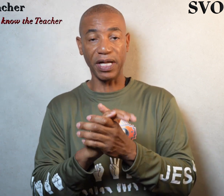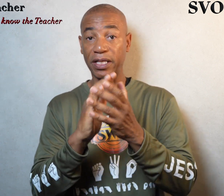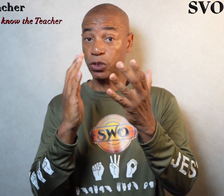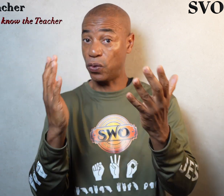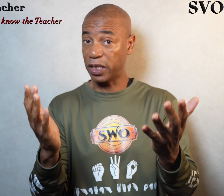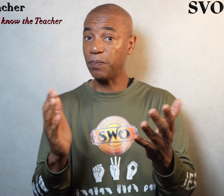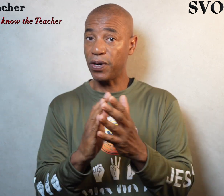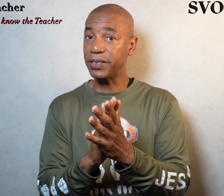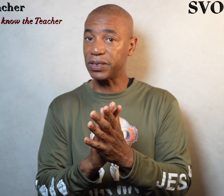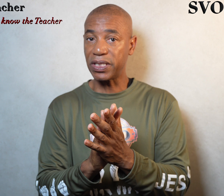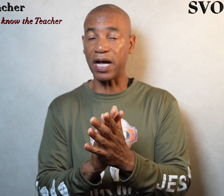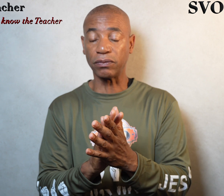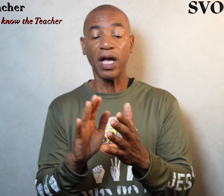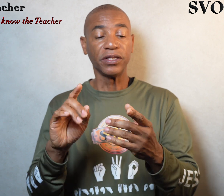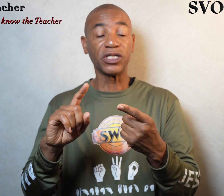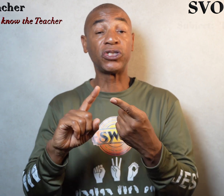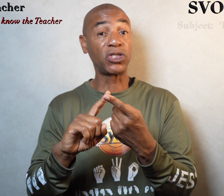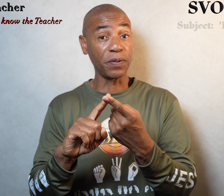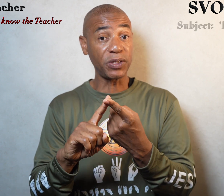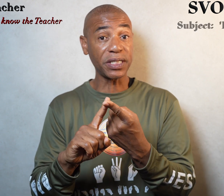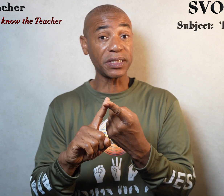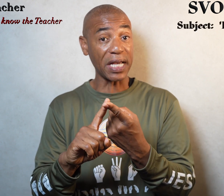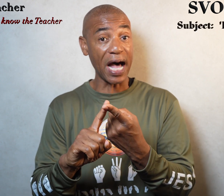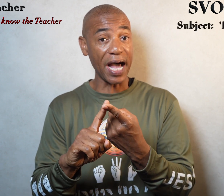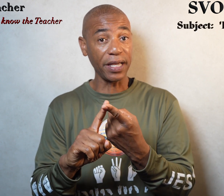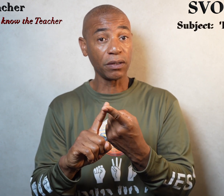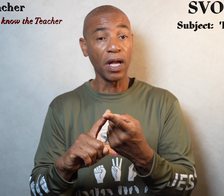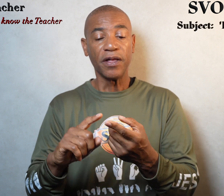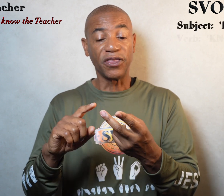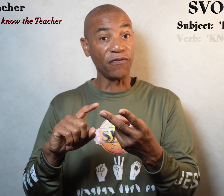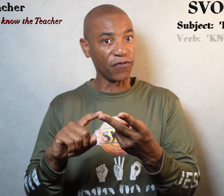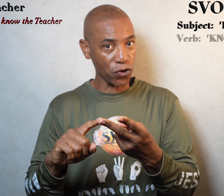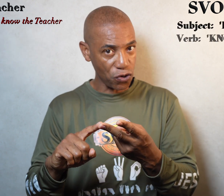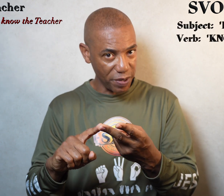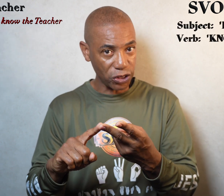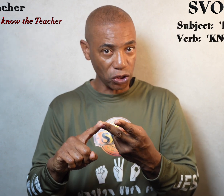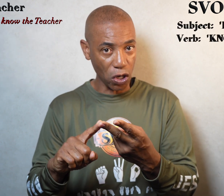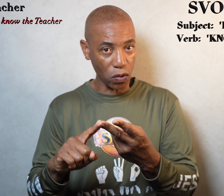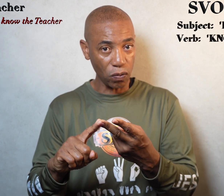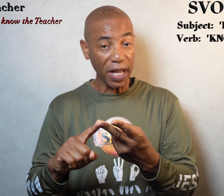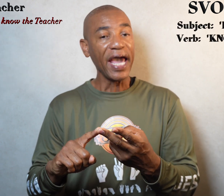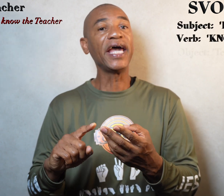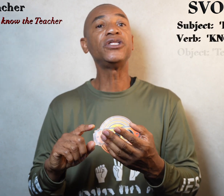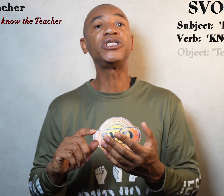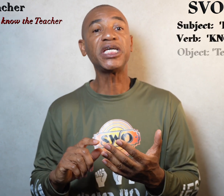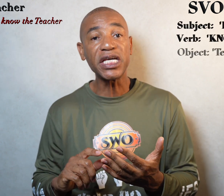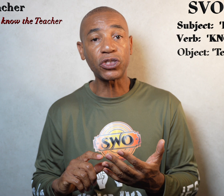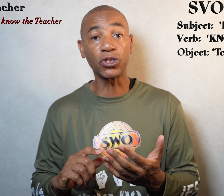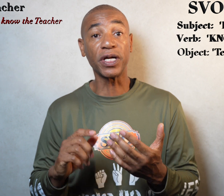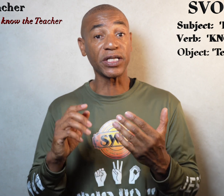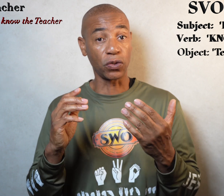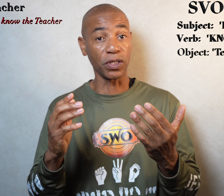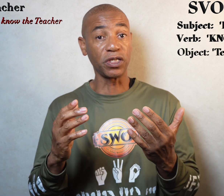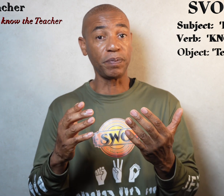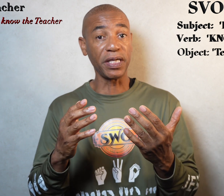let's quickly break this down. The subject is I, the verb is know, and teacher is going to be